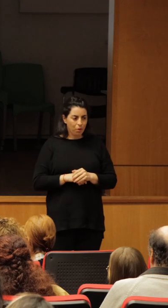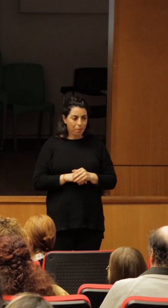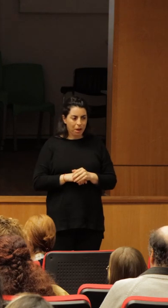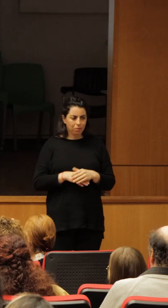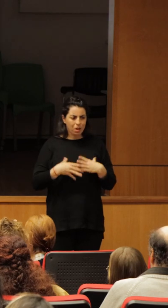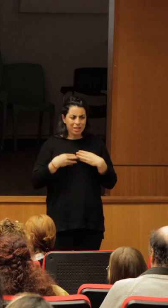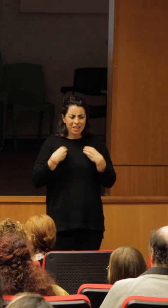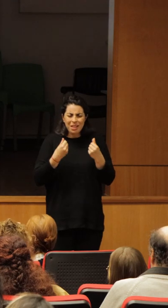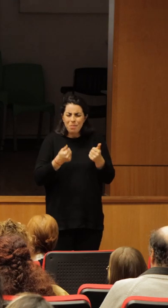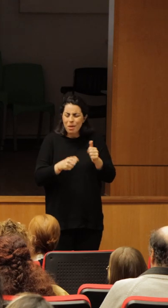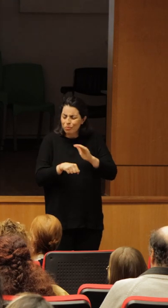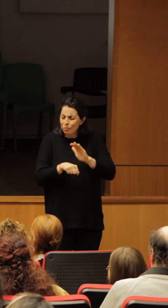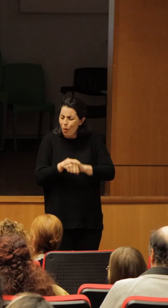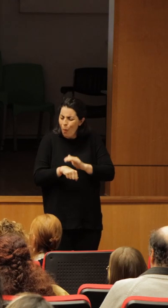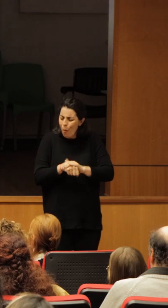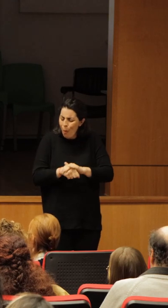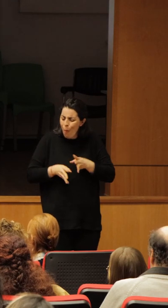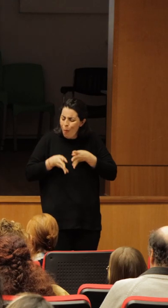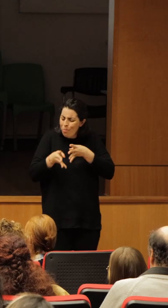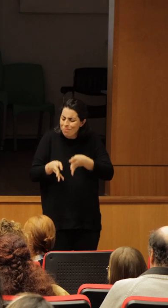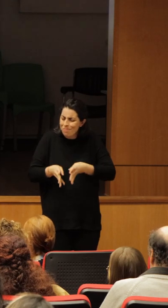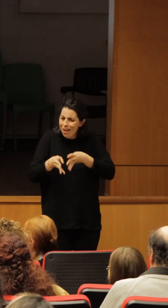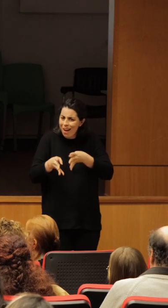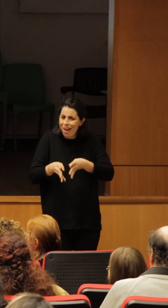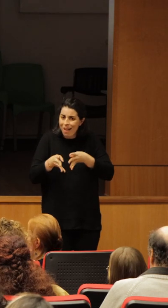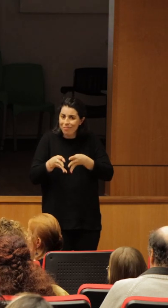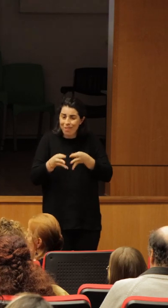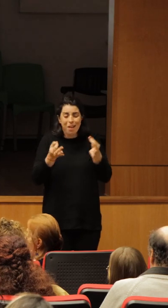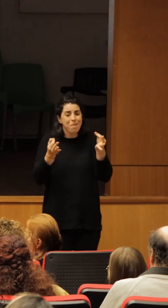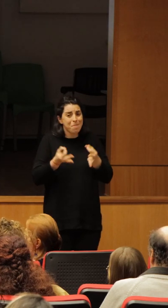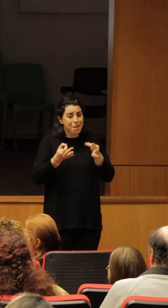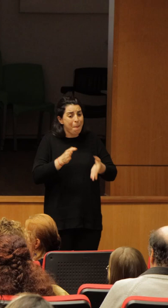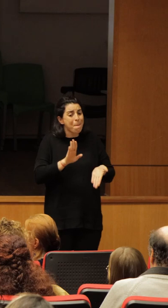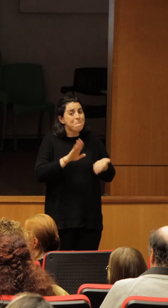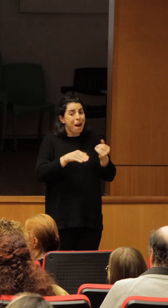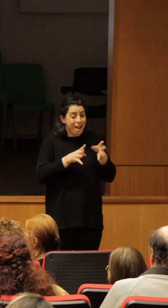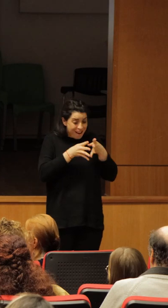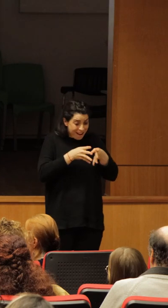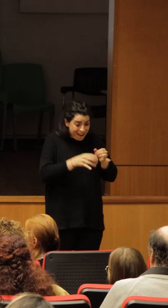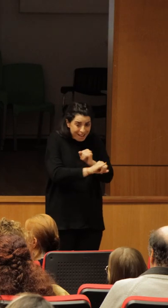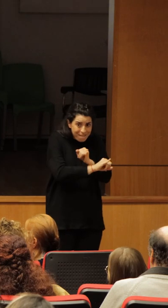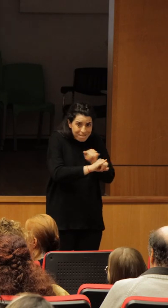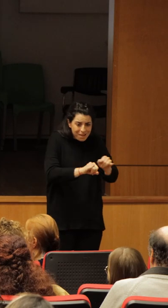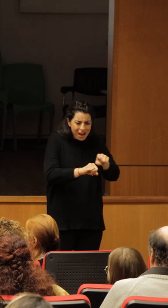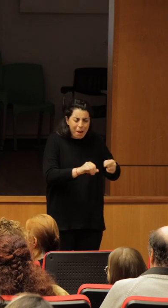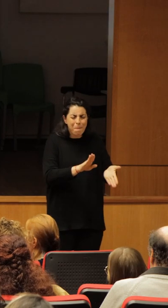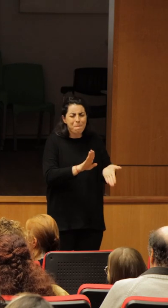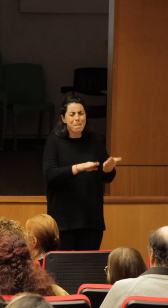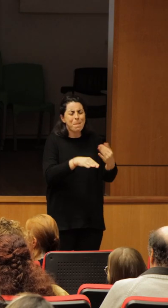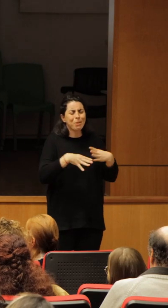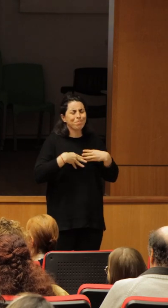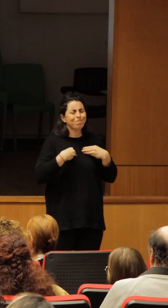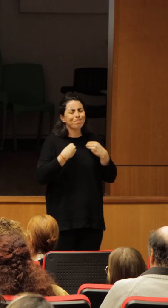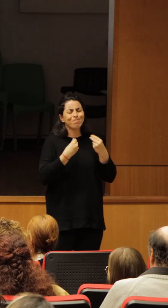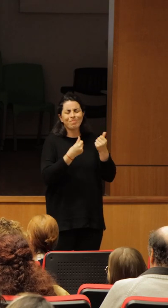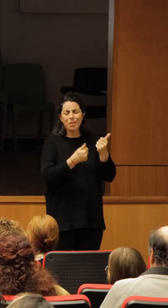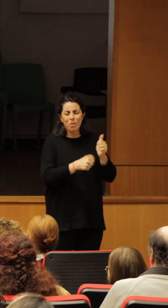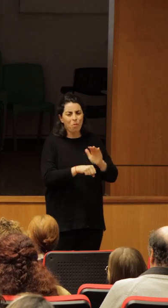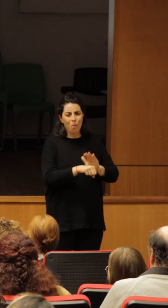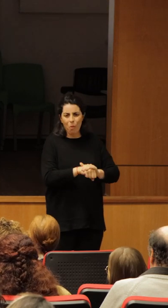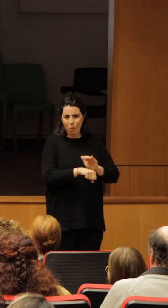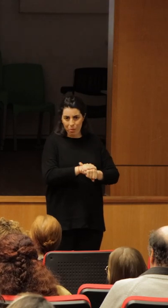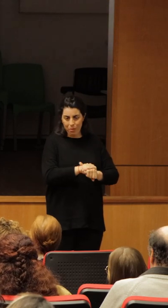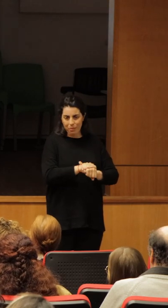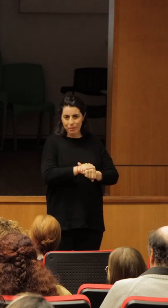especially after the war ended, especialmente una vez que la guerra terminó, and then political and military uncertainty